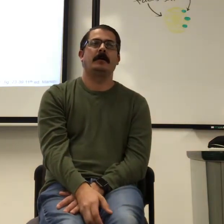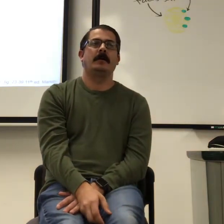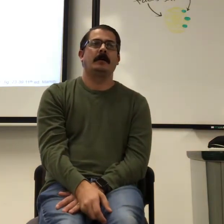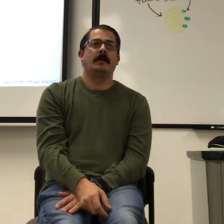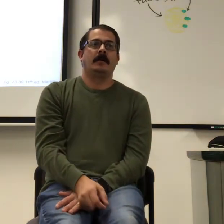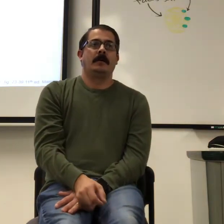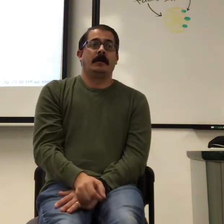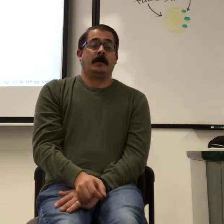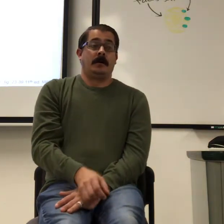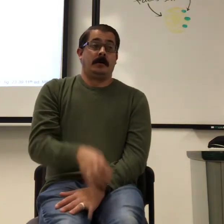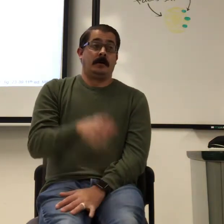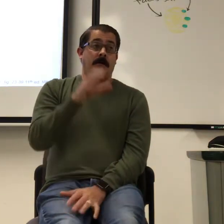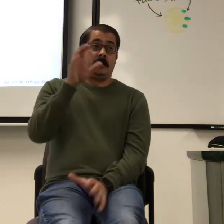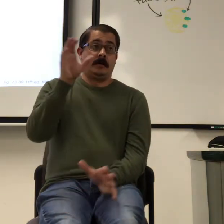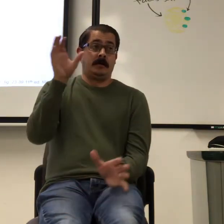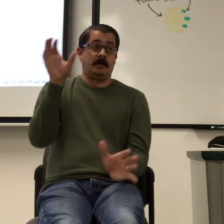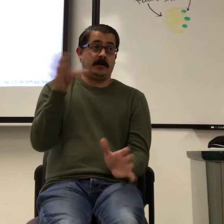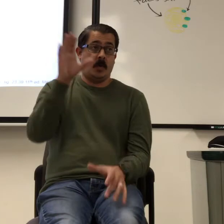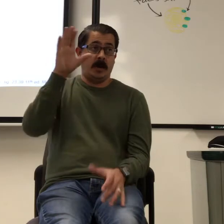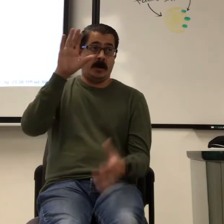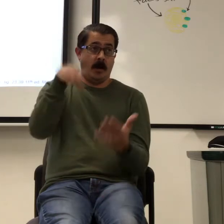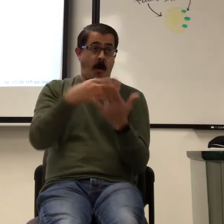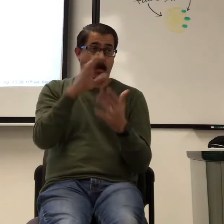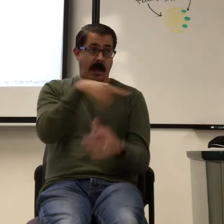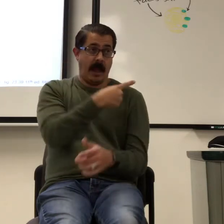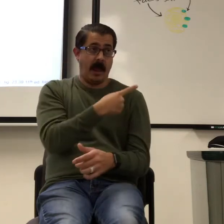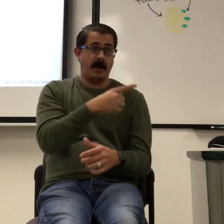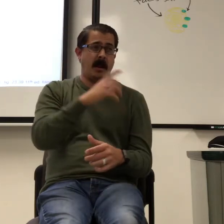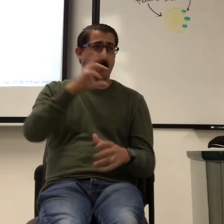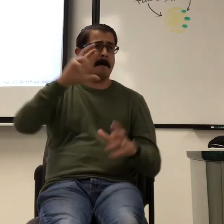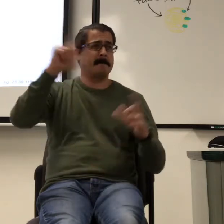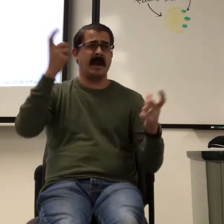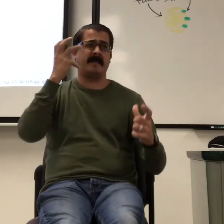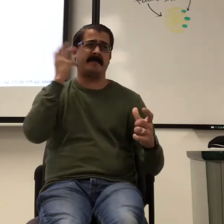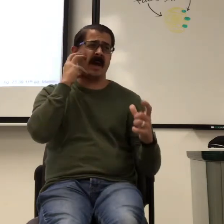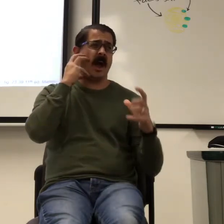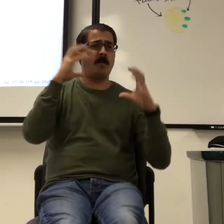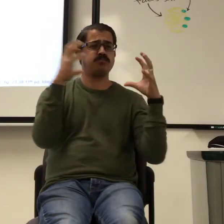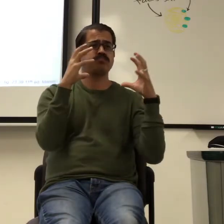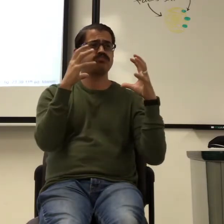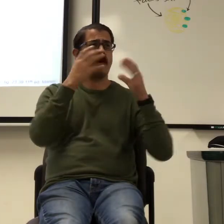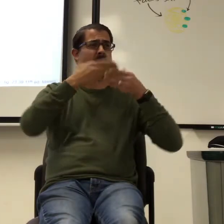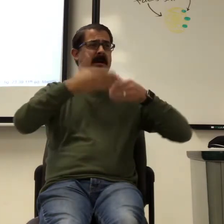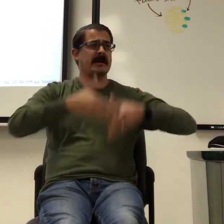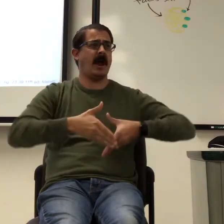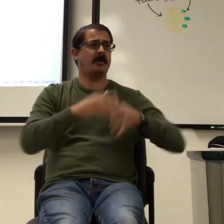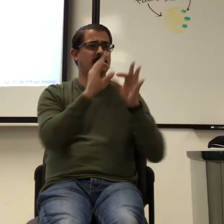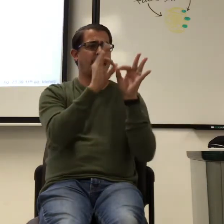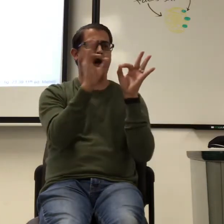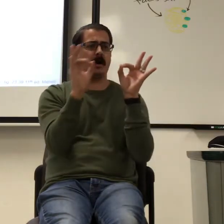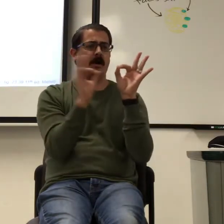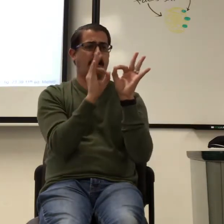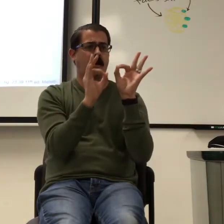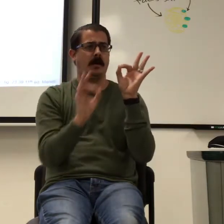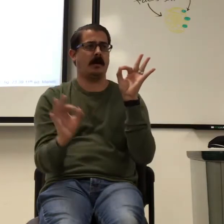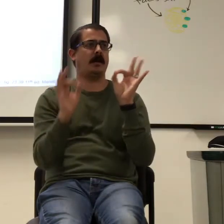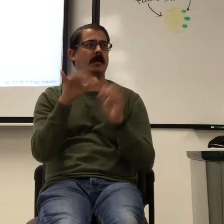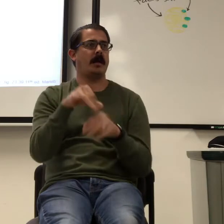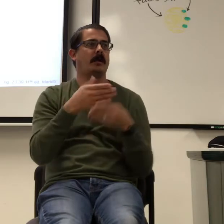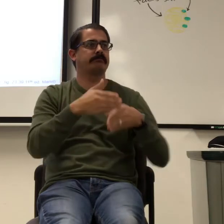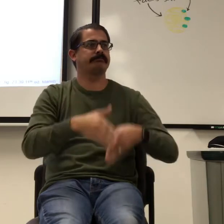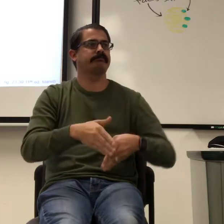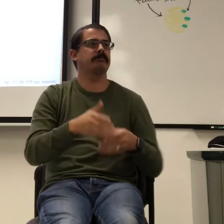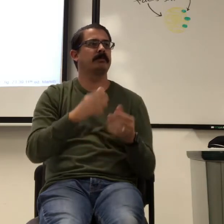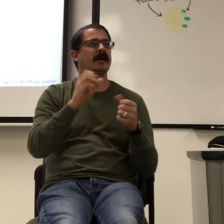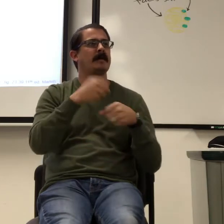And by doing that, well, you're breaking big fat globules down into smaller fat droplets, and that makes them easier